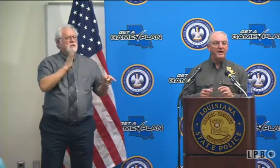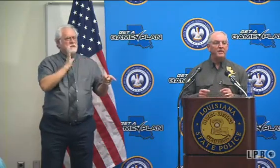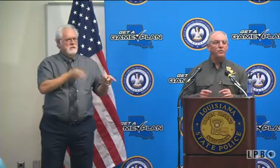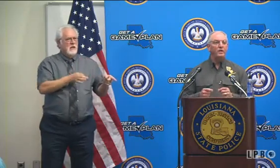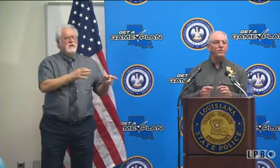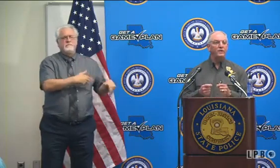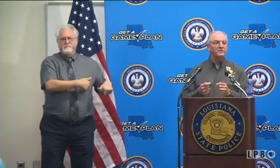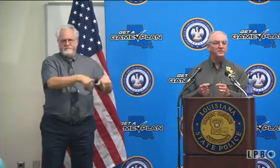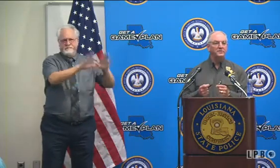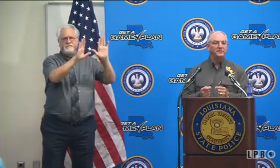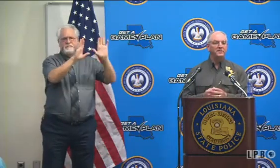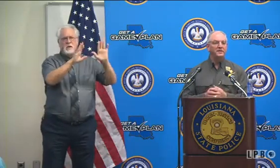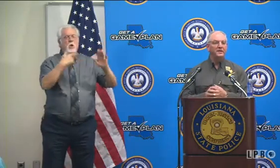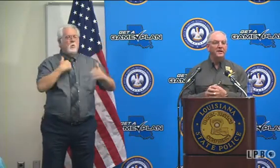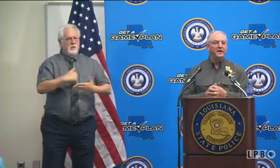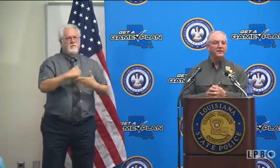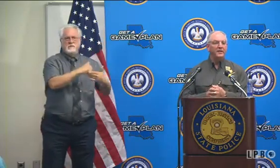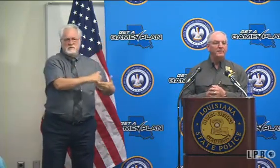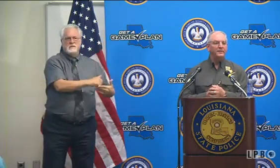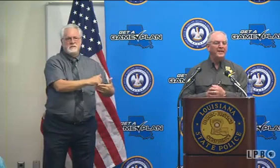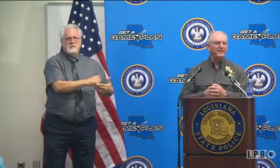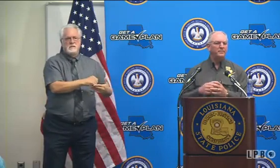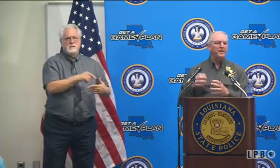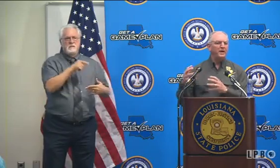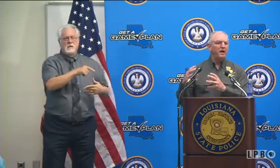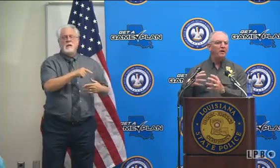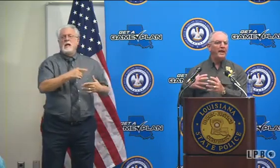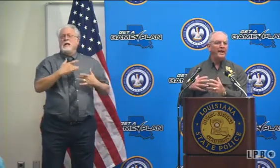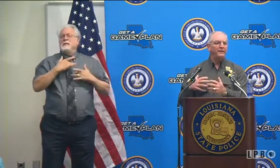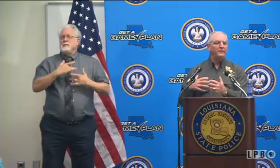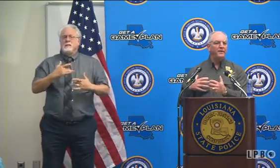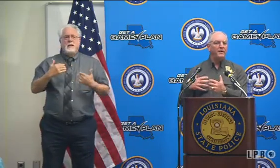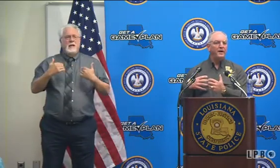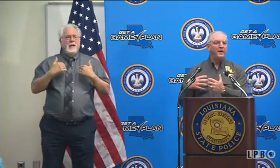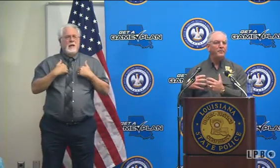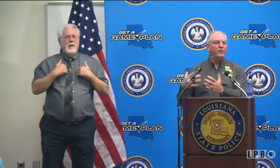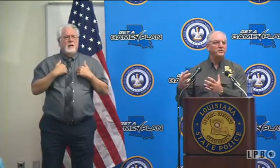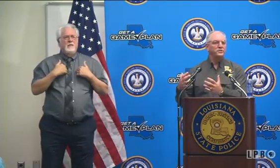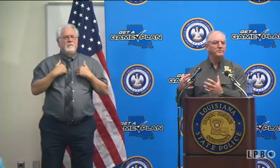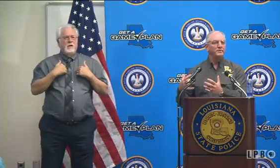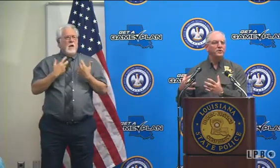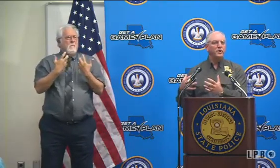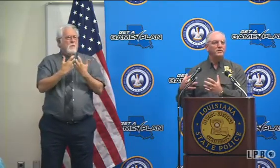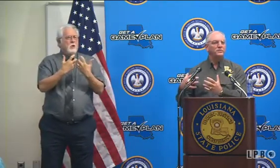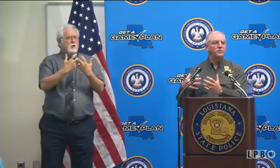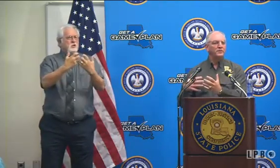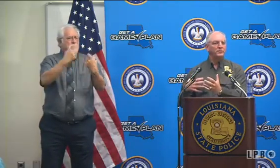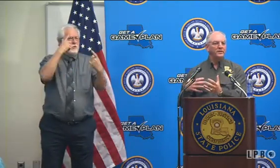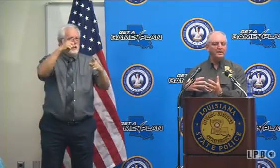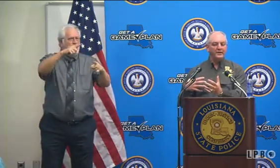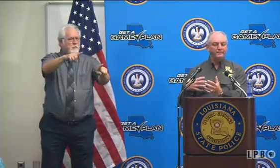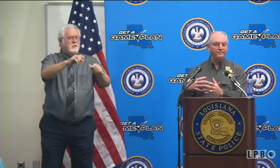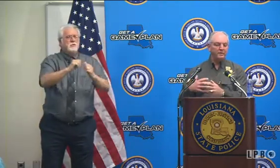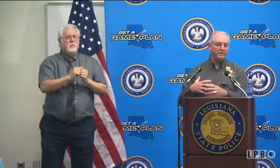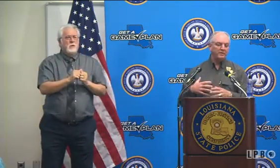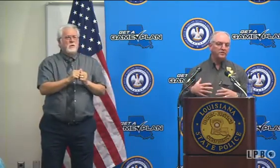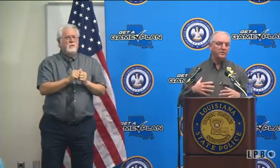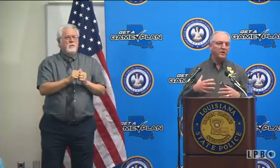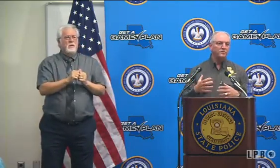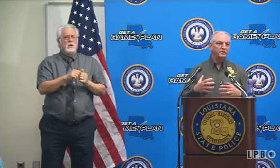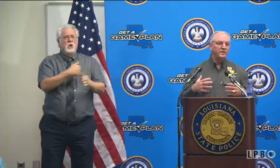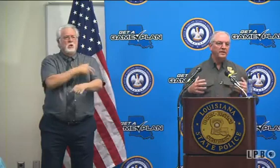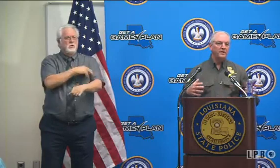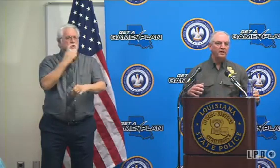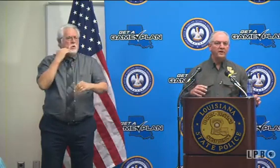to evacuate. We have assisted them. They typically all have partnership agreements with